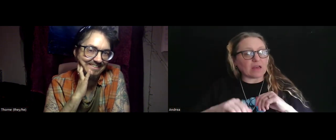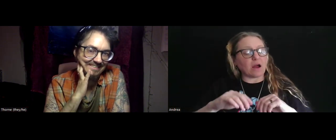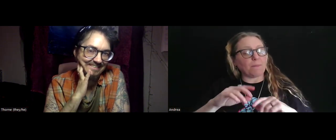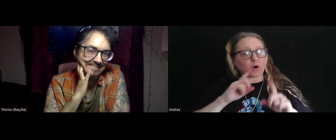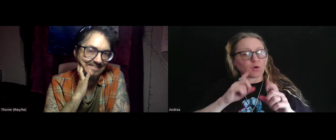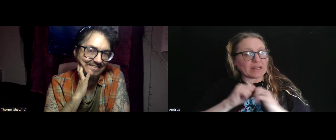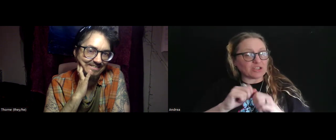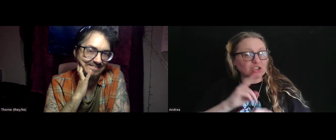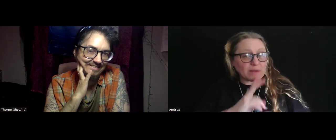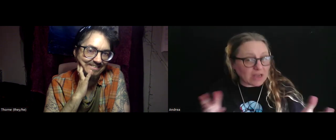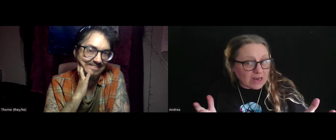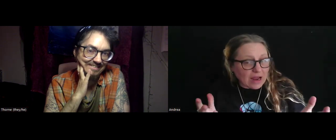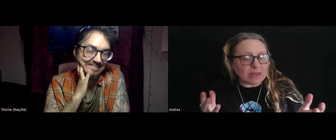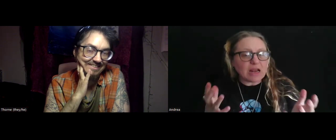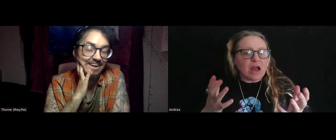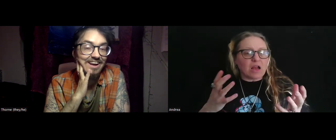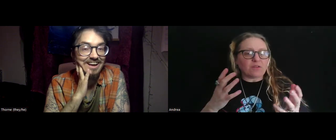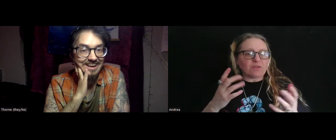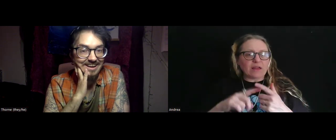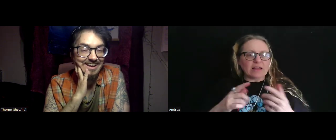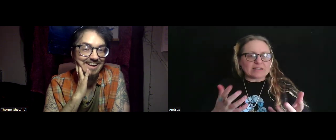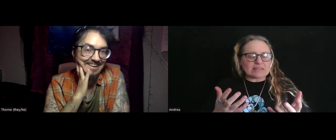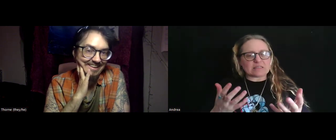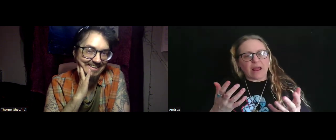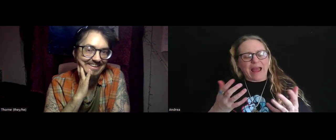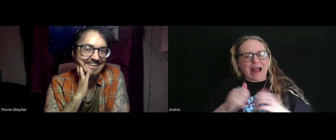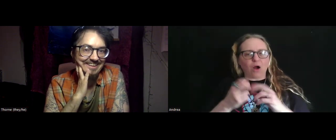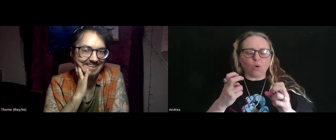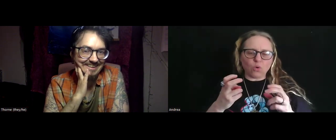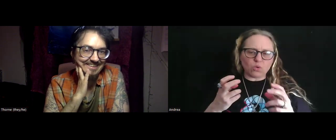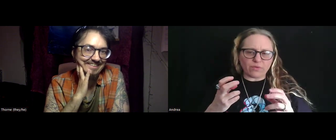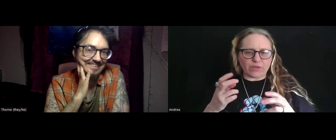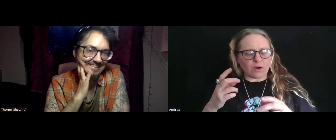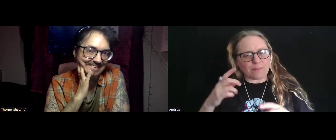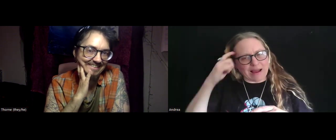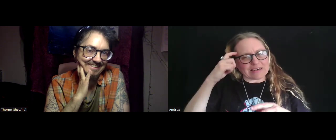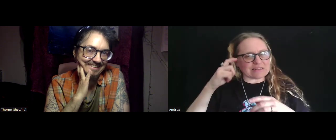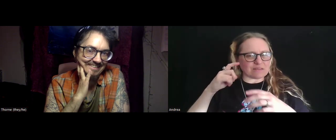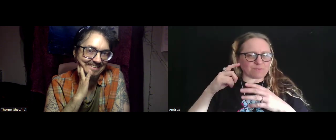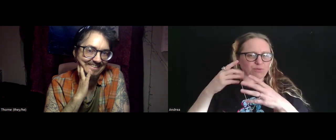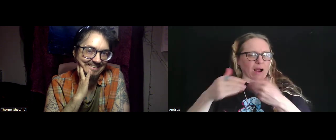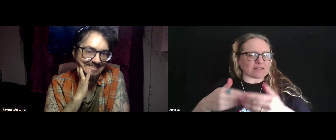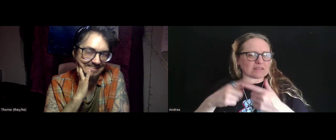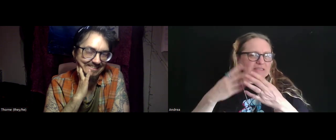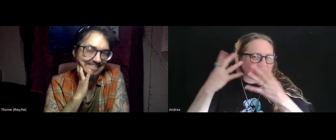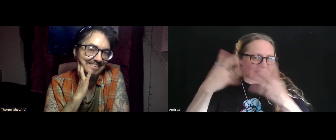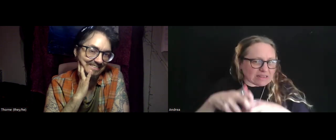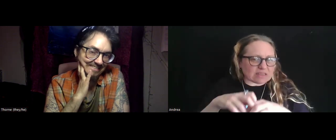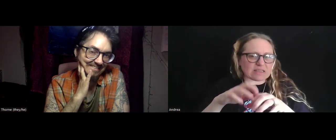a Mercury in Gemini. I mean, it's how their mind processes and